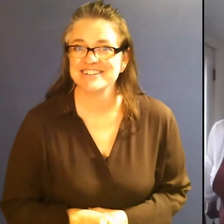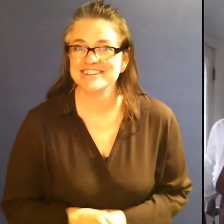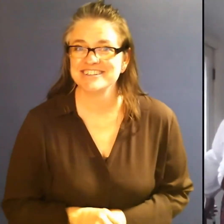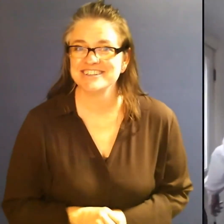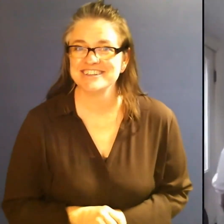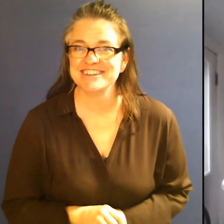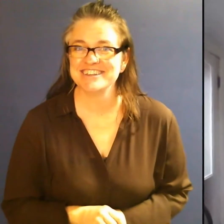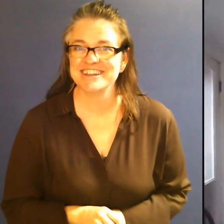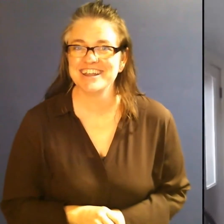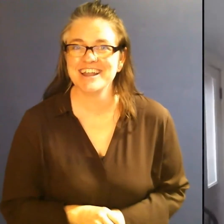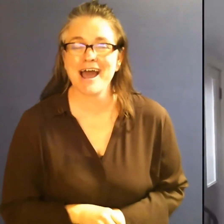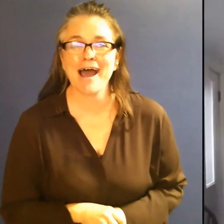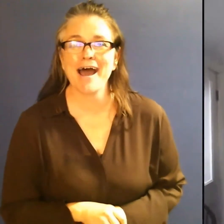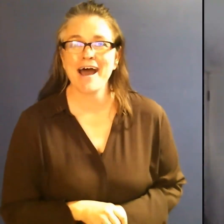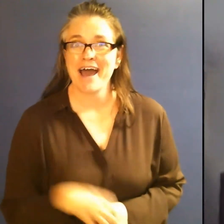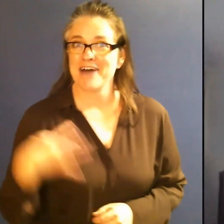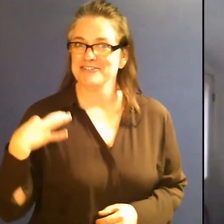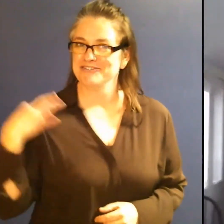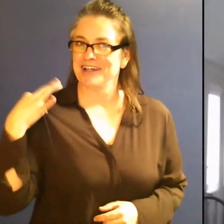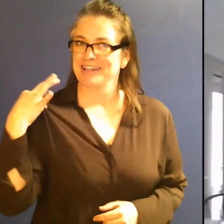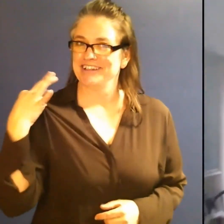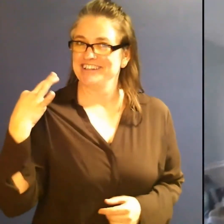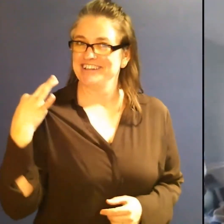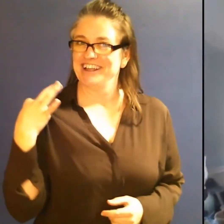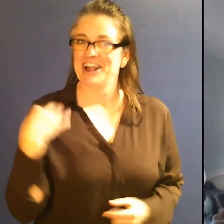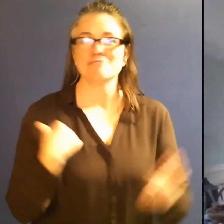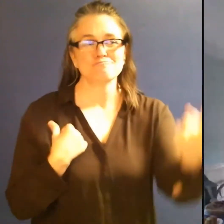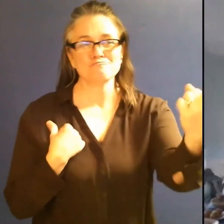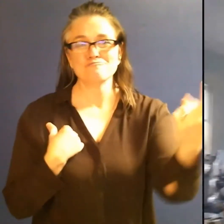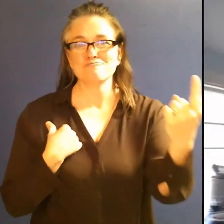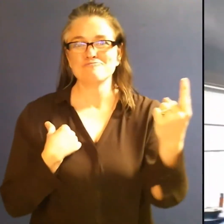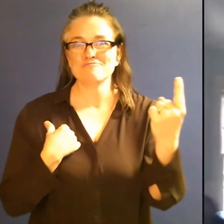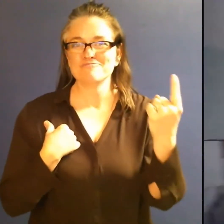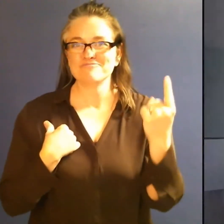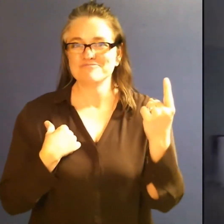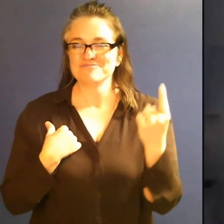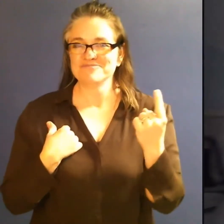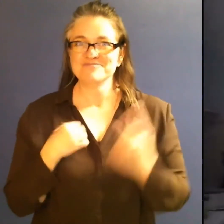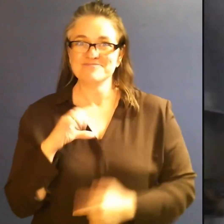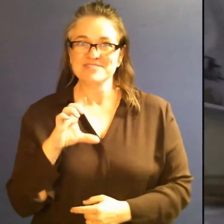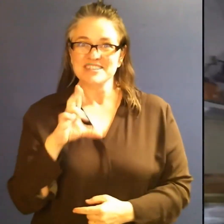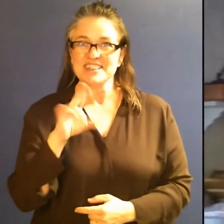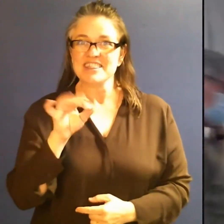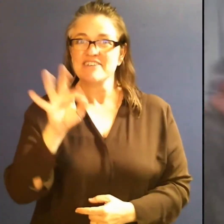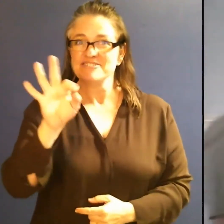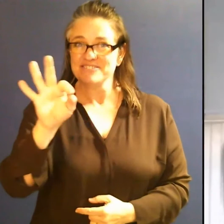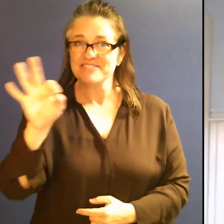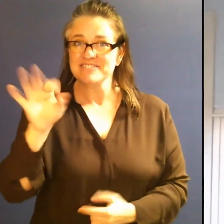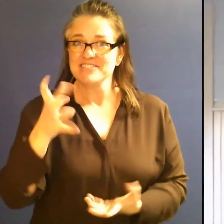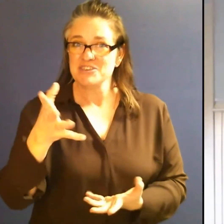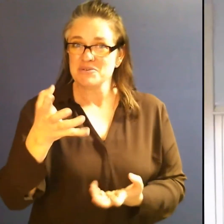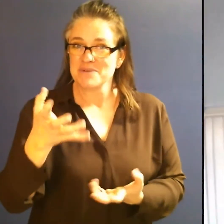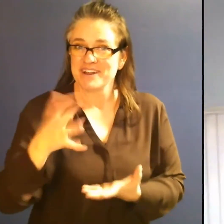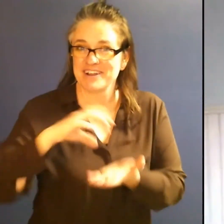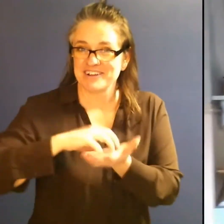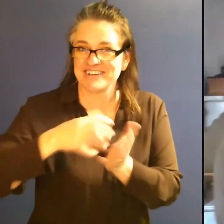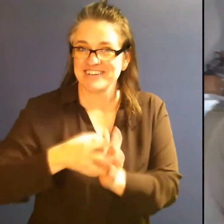Oh, here comes a volunteer, Mr. Cliff. Cliff, would you like a cookie?